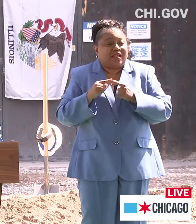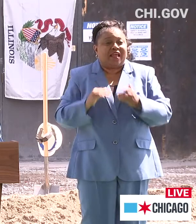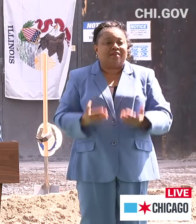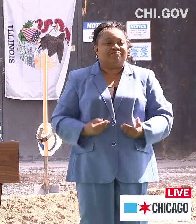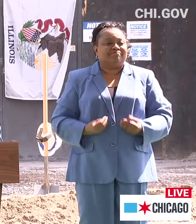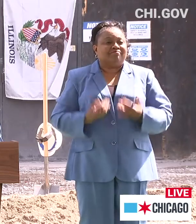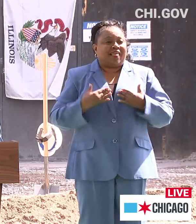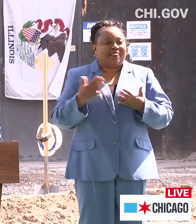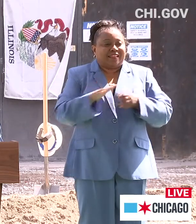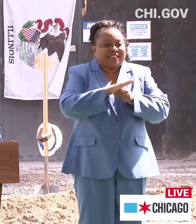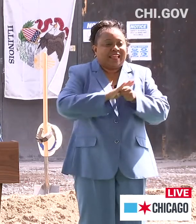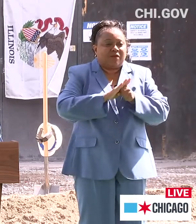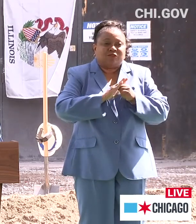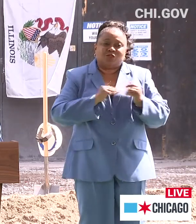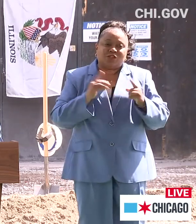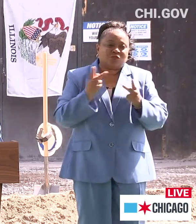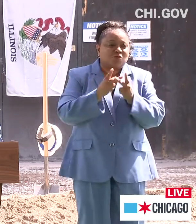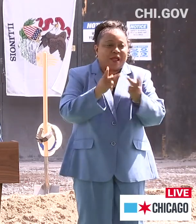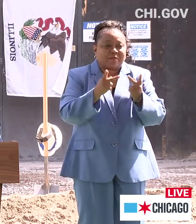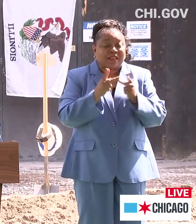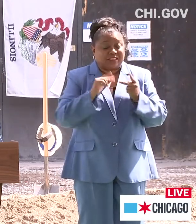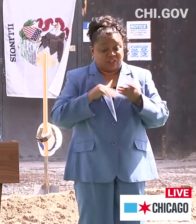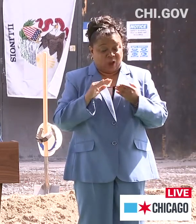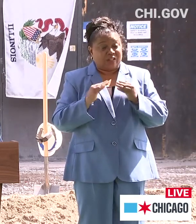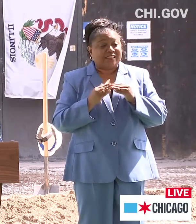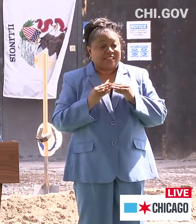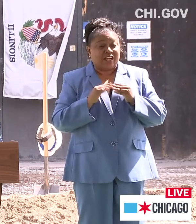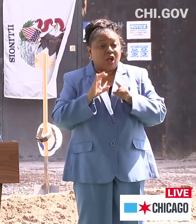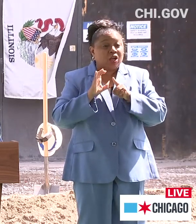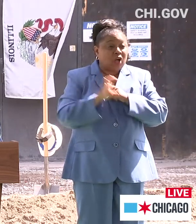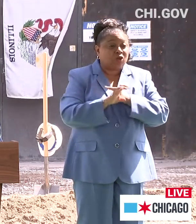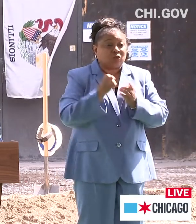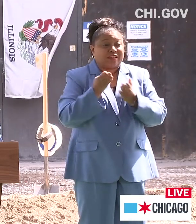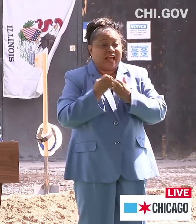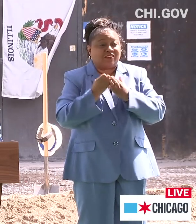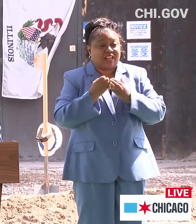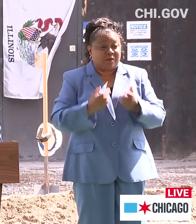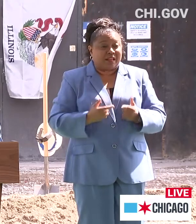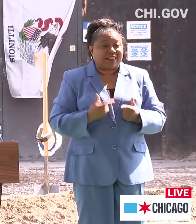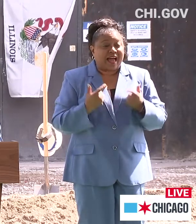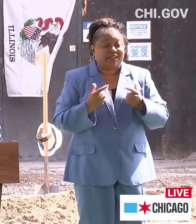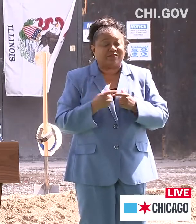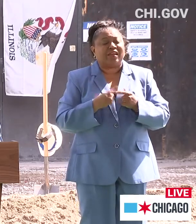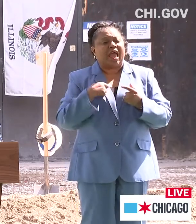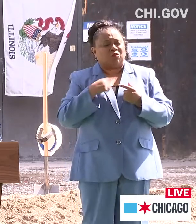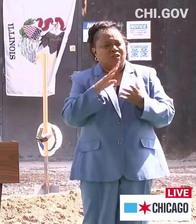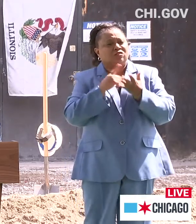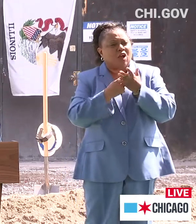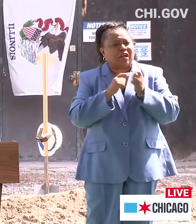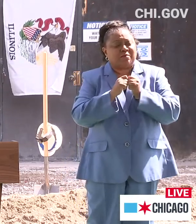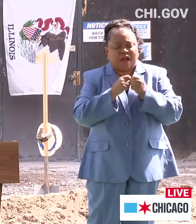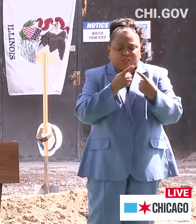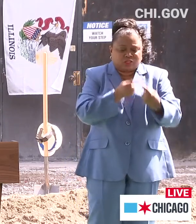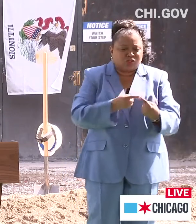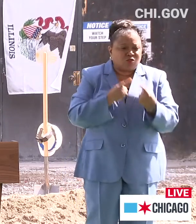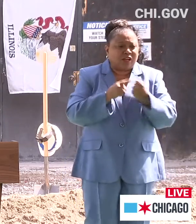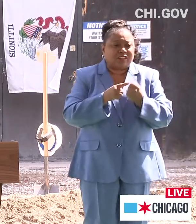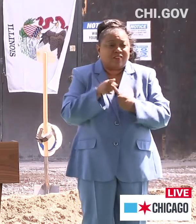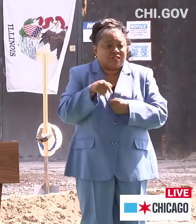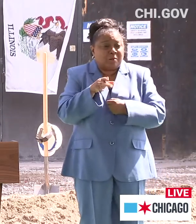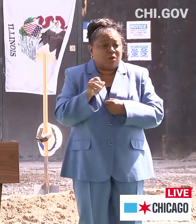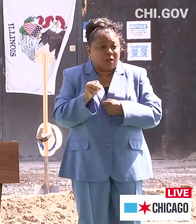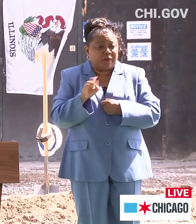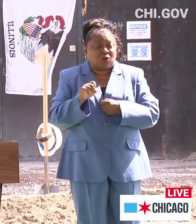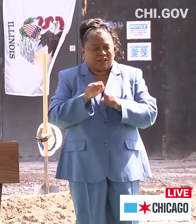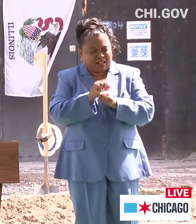uplift this neighborhood to its rightful place in our city's cultural and economic life. And when we talk about the struggles of the Pullman